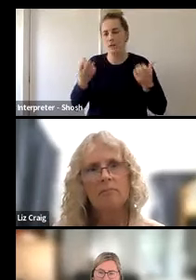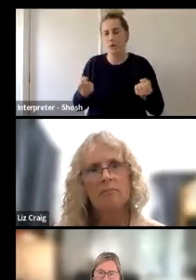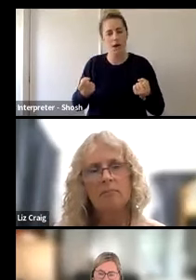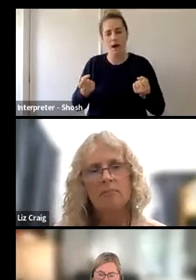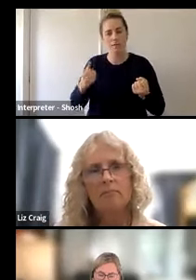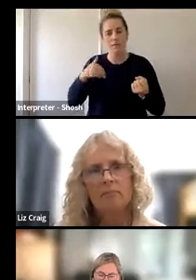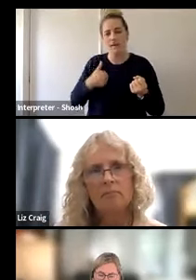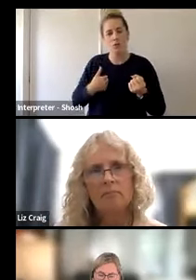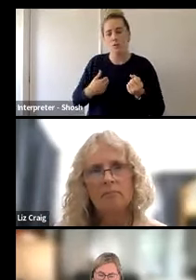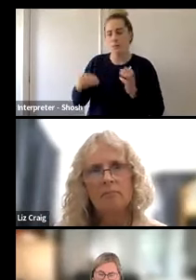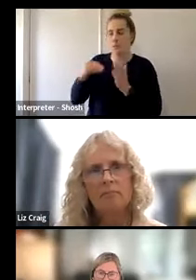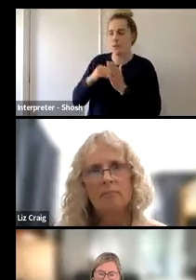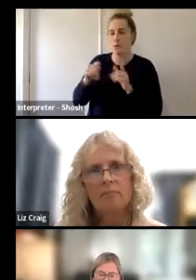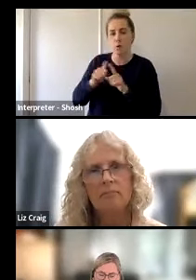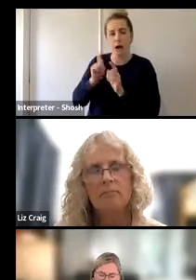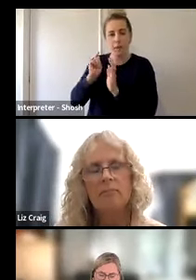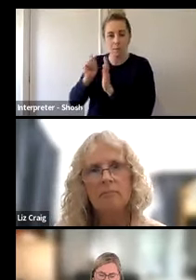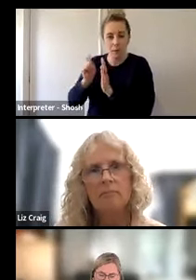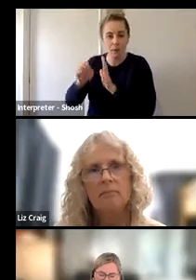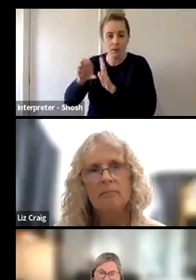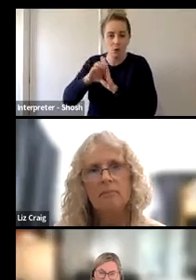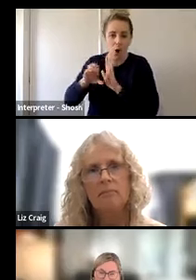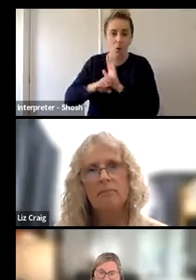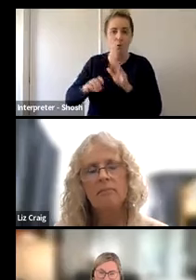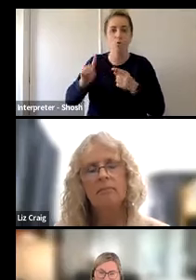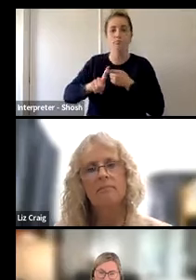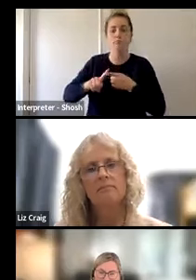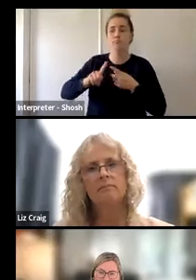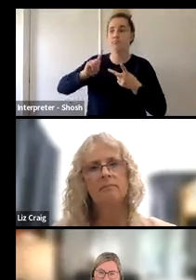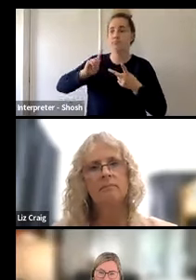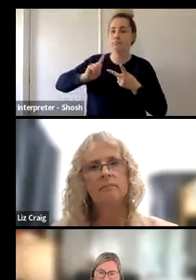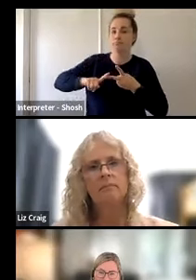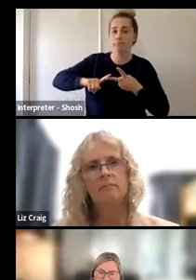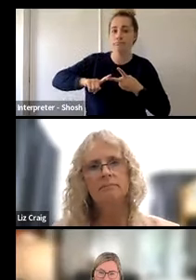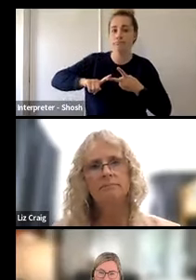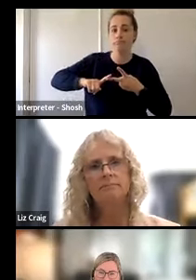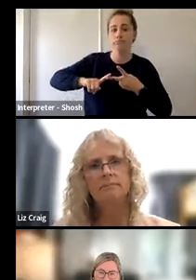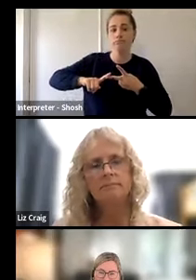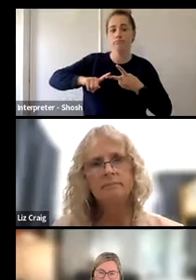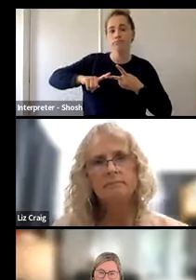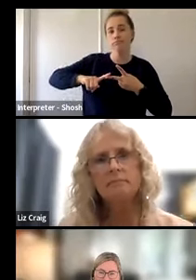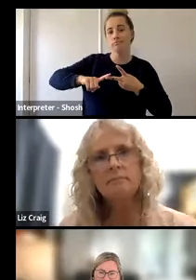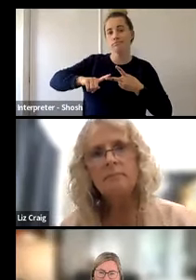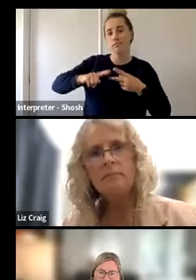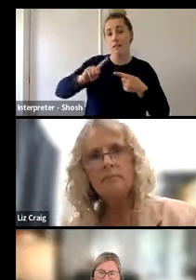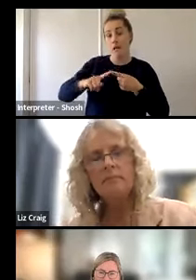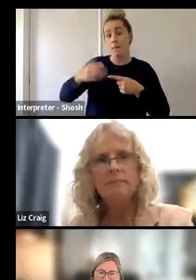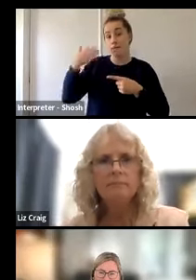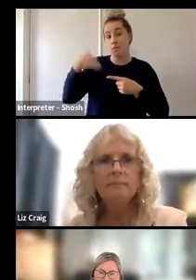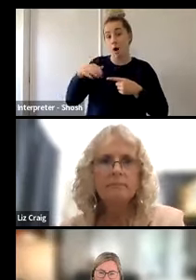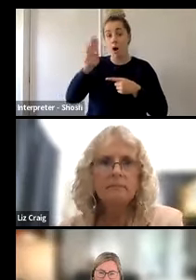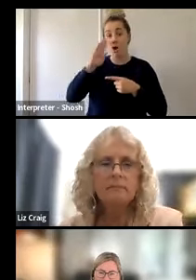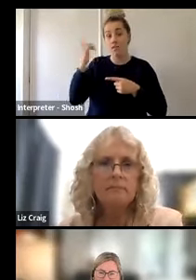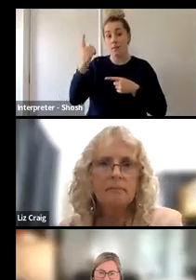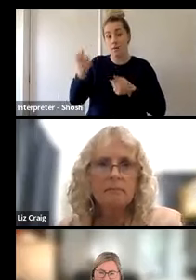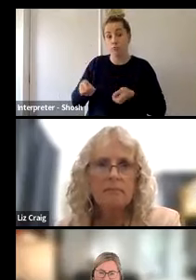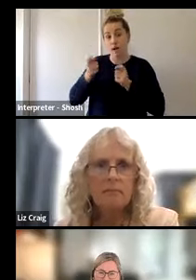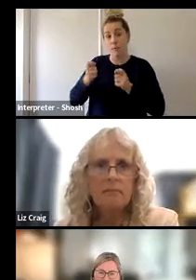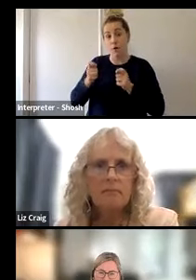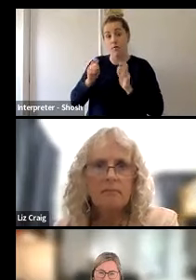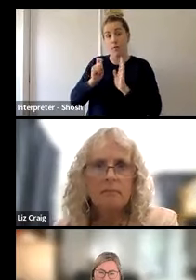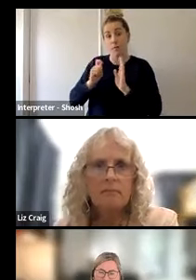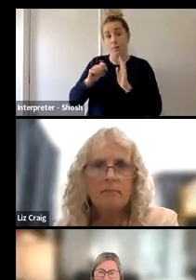The building code is where that aspect that I just touched on needs to sit. I guess trying to